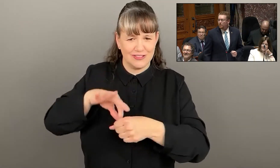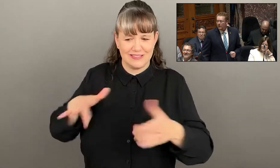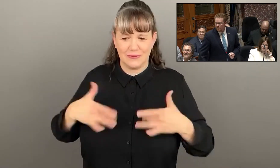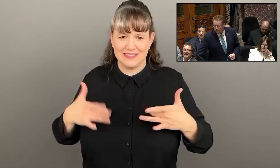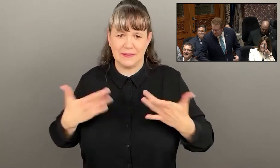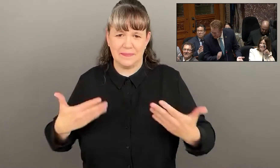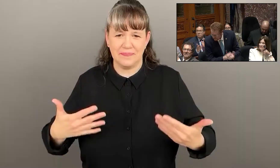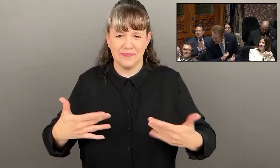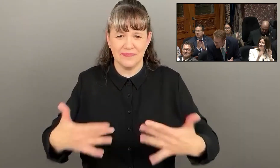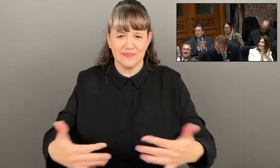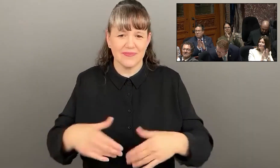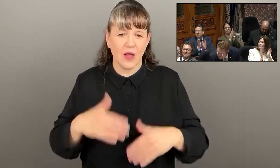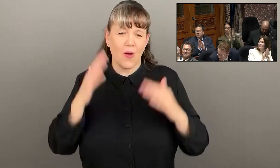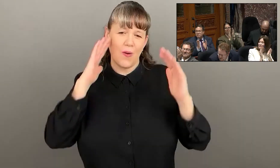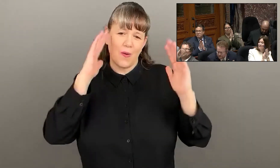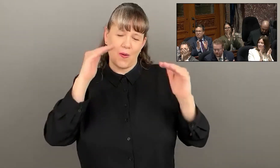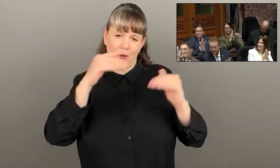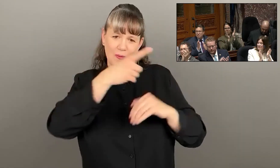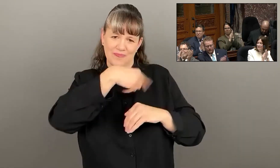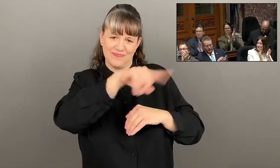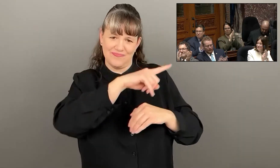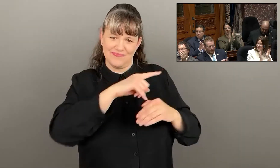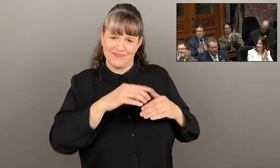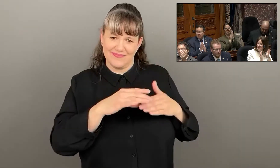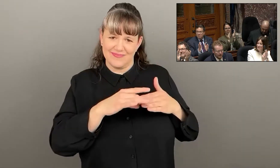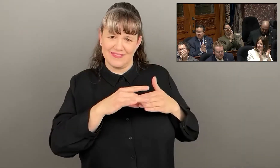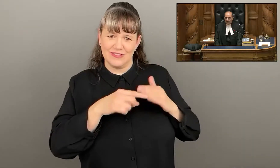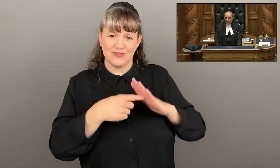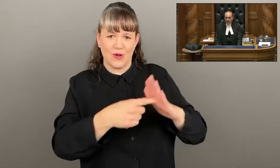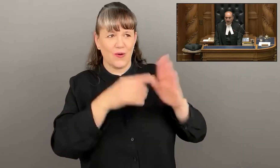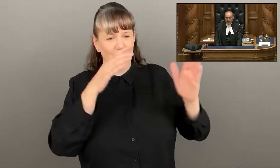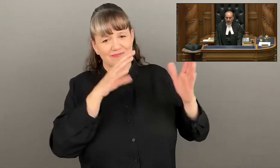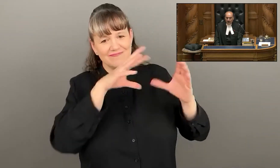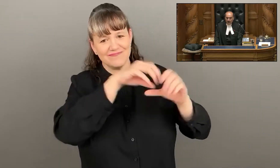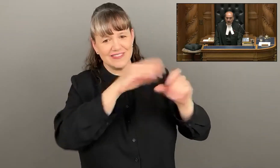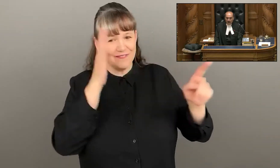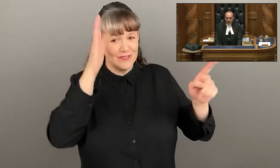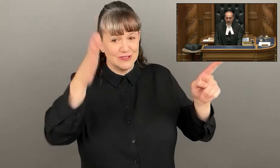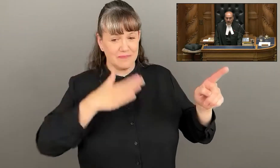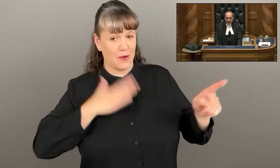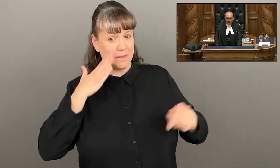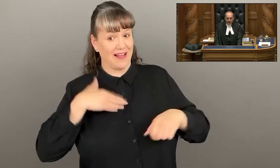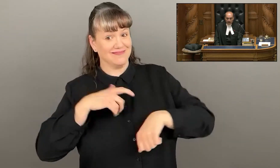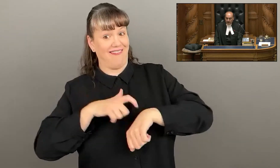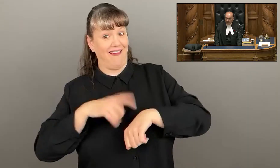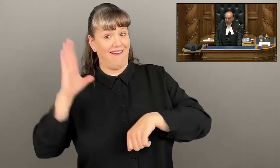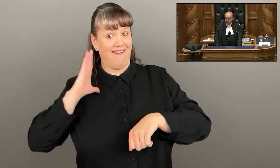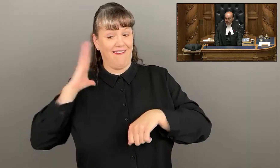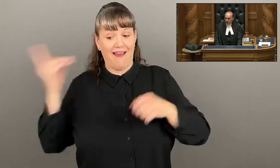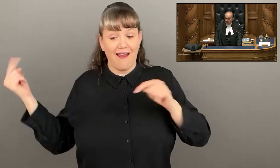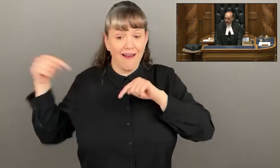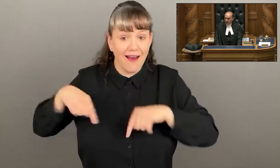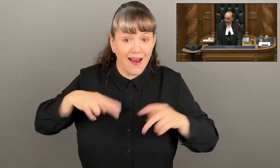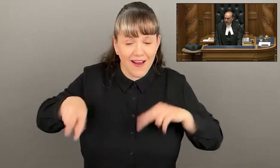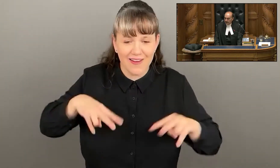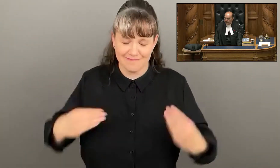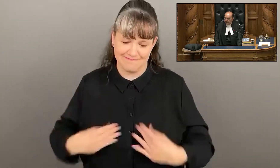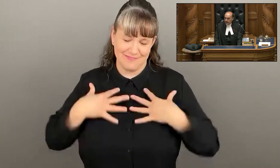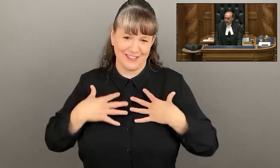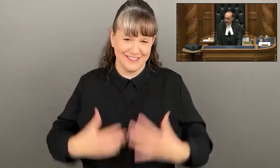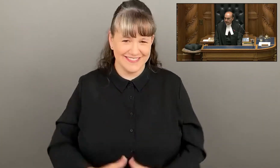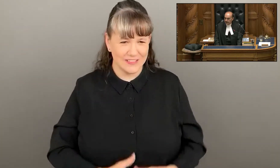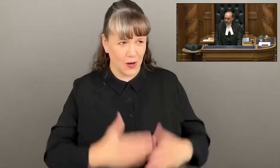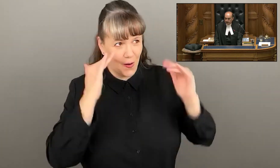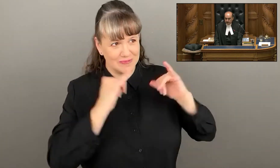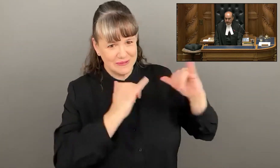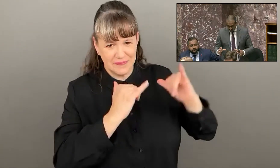them feel welcome. Minister of Housing and Municipal Affairs. Thank you, Honourable Speaker.